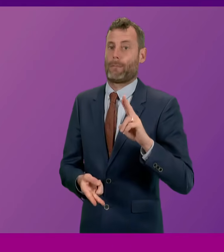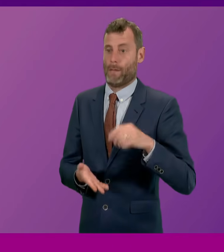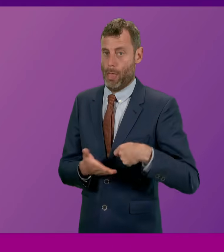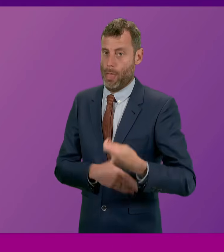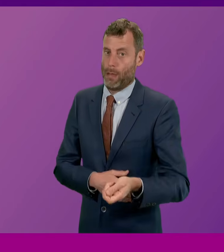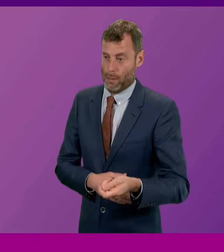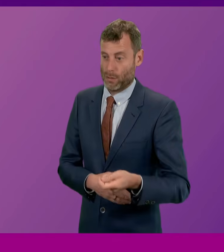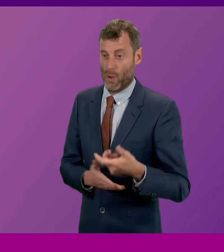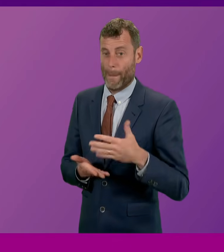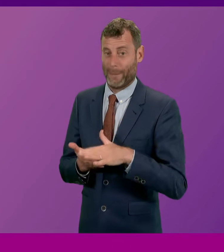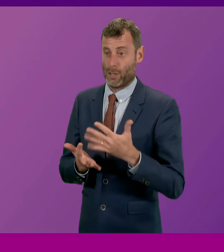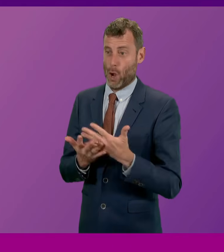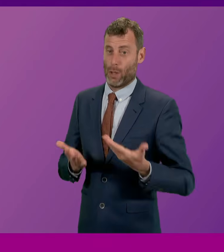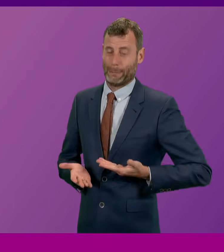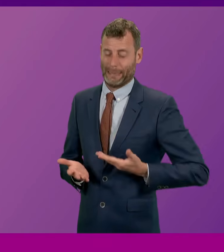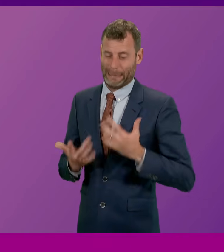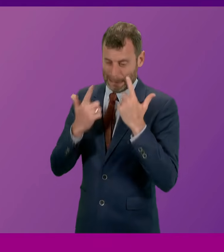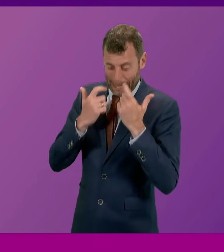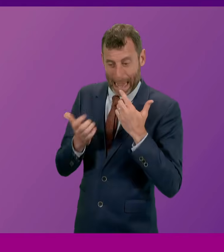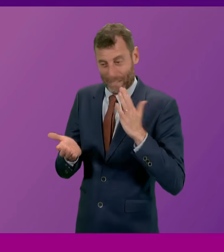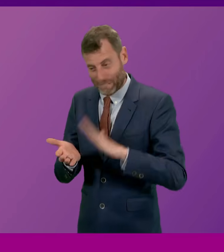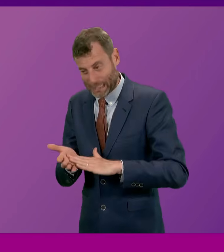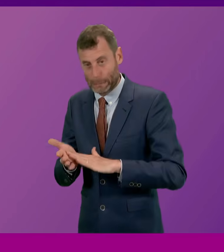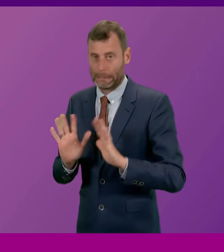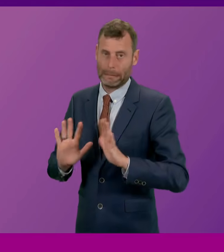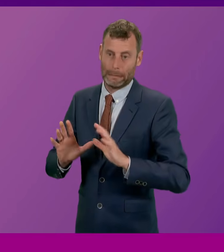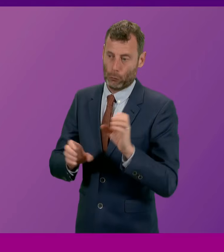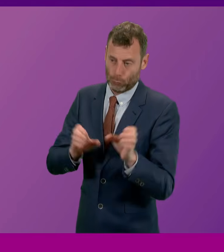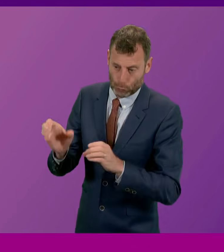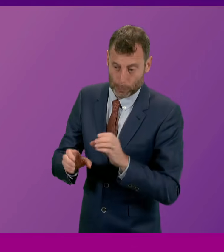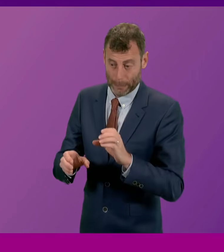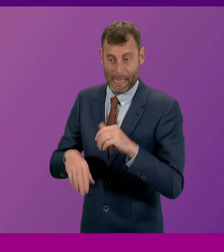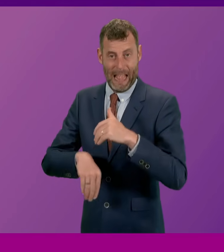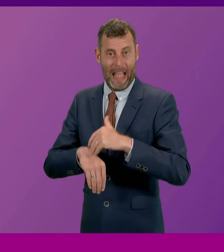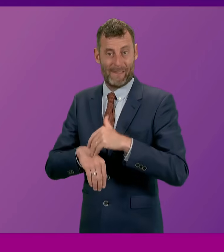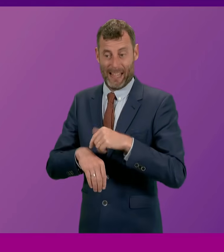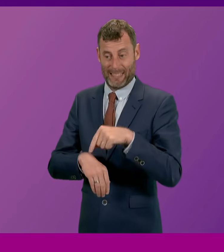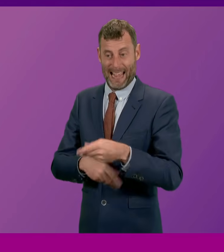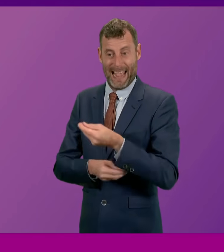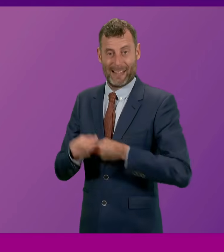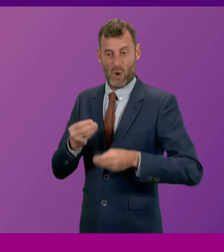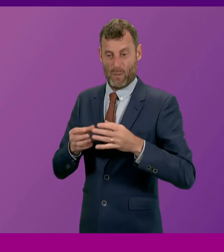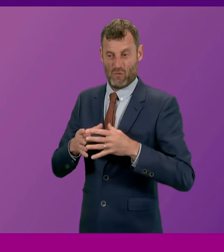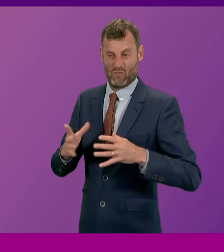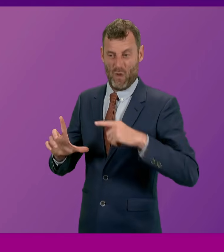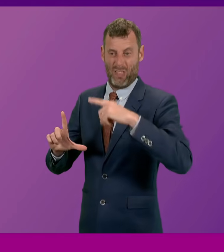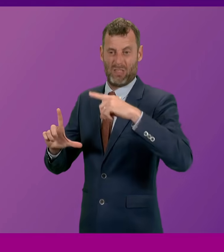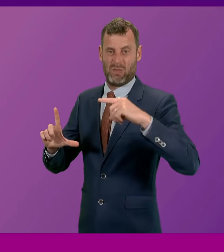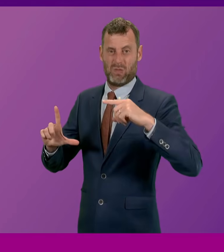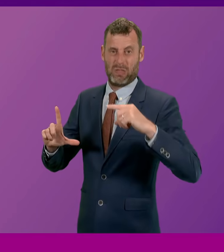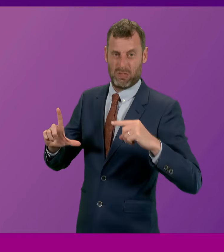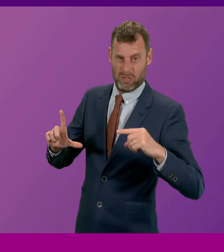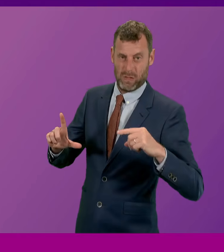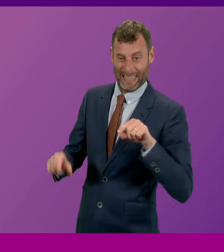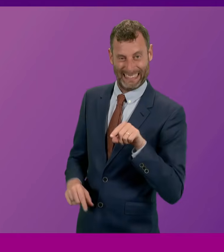reduce recruitment and reduce economic growth over the next 2 years. Does the First Minister share my concern about